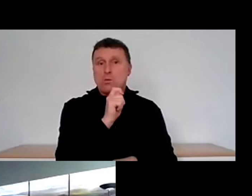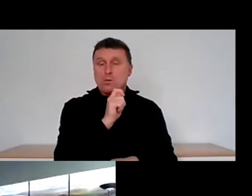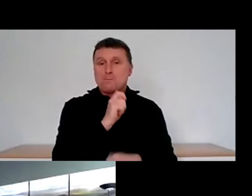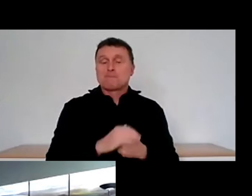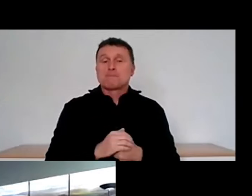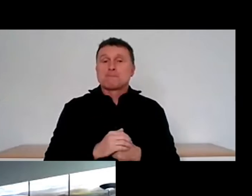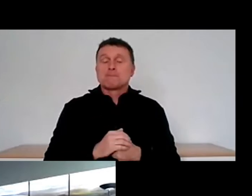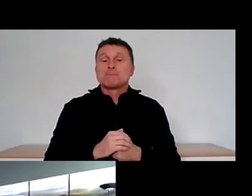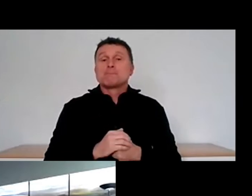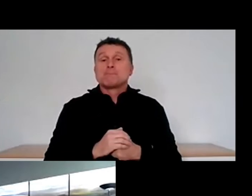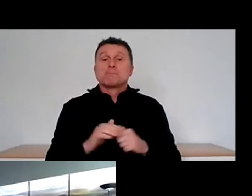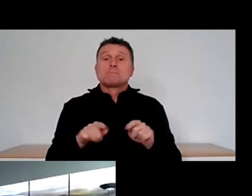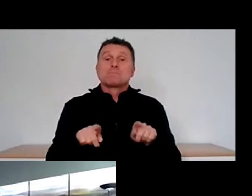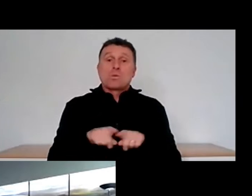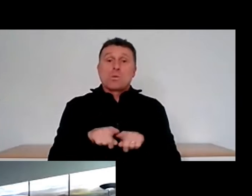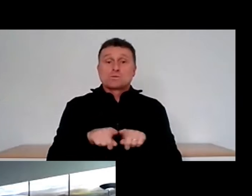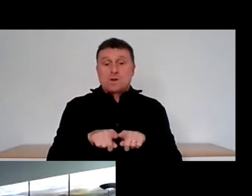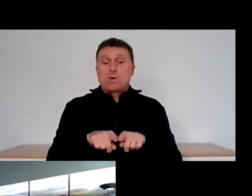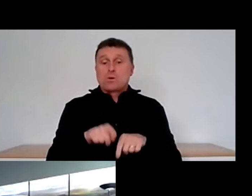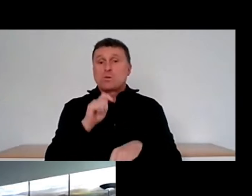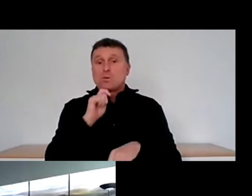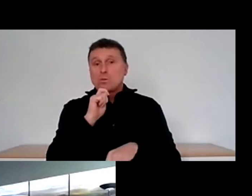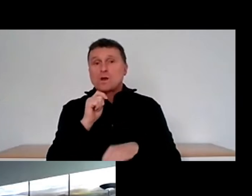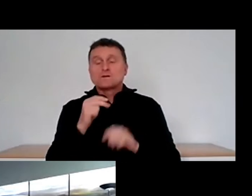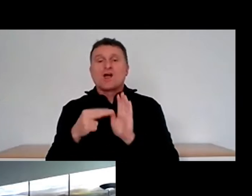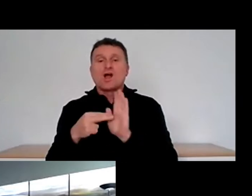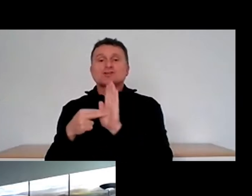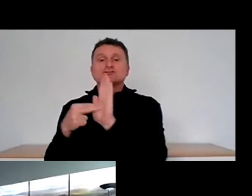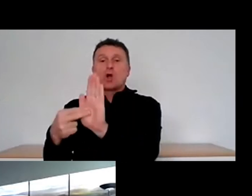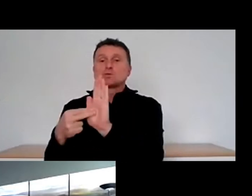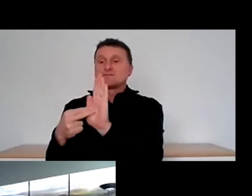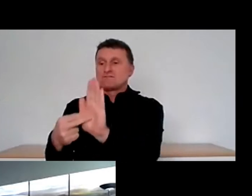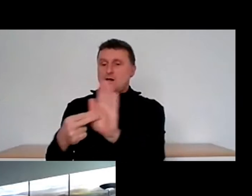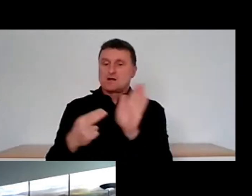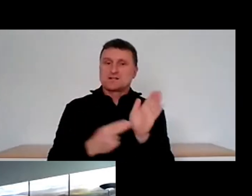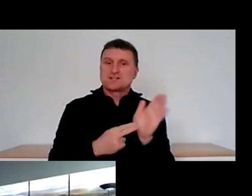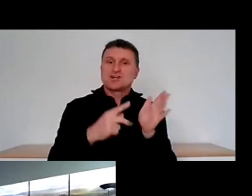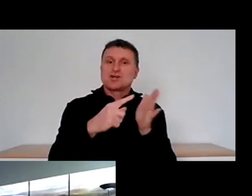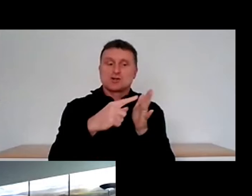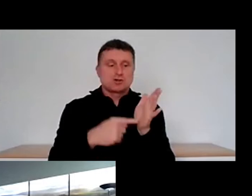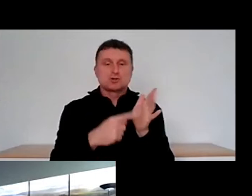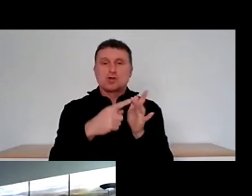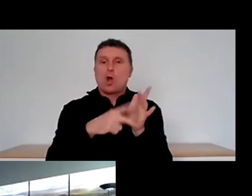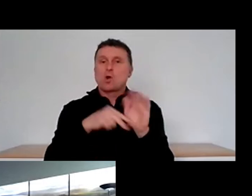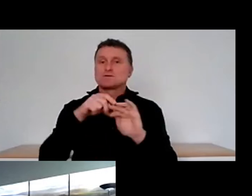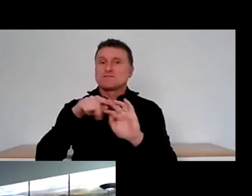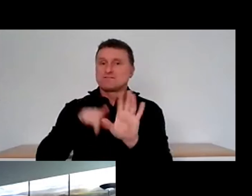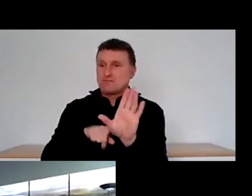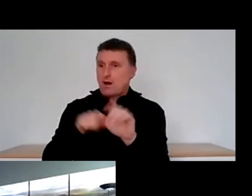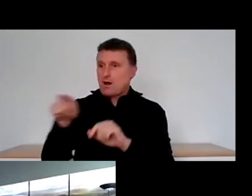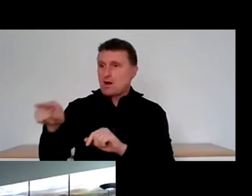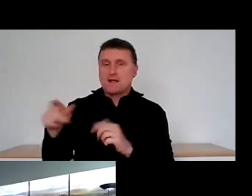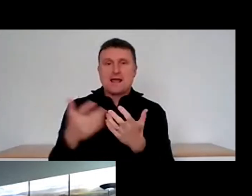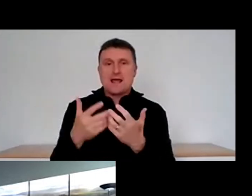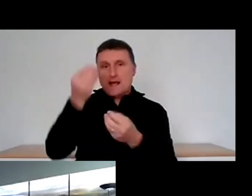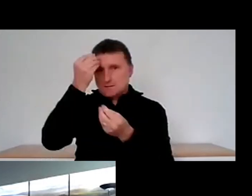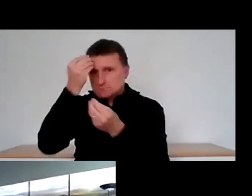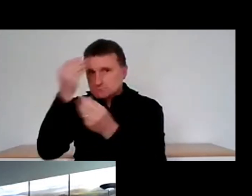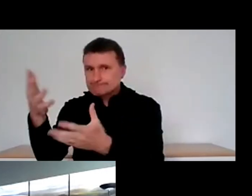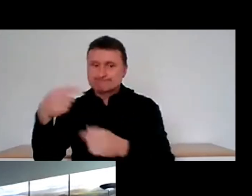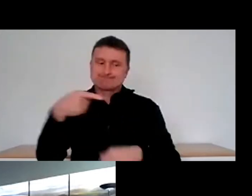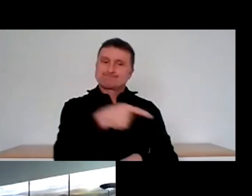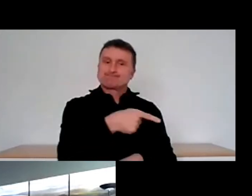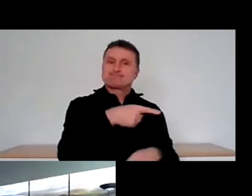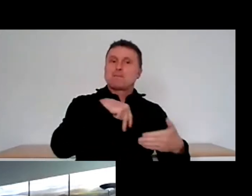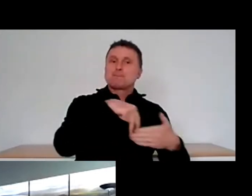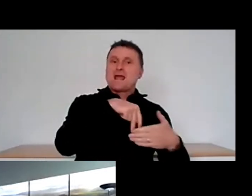notify of experiences of these disabling experiences. We use that information to identify barriers, and then we